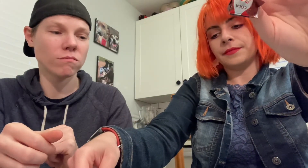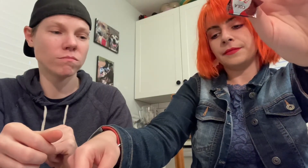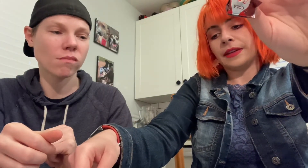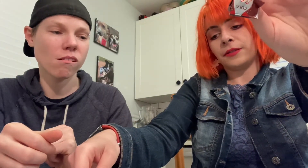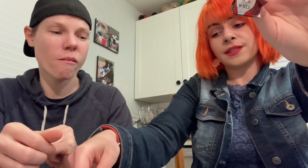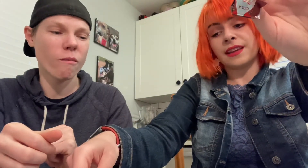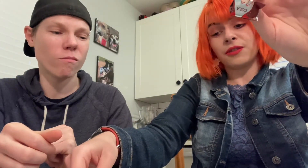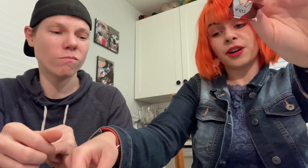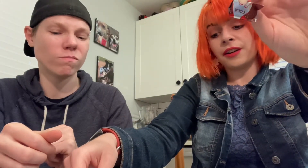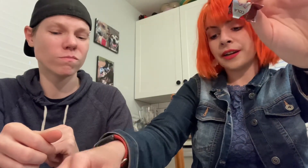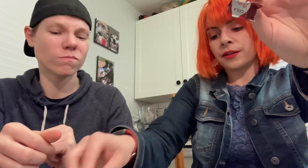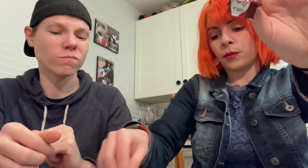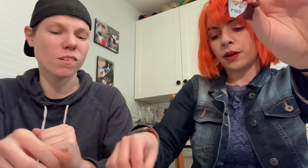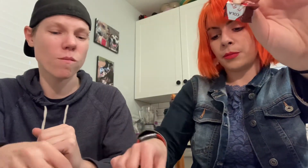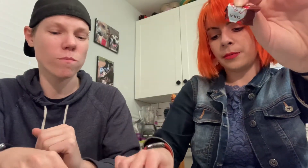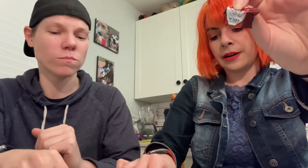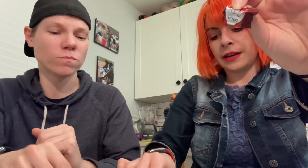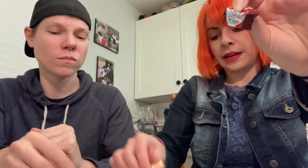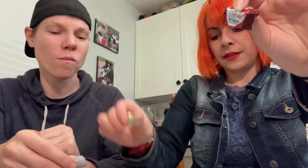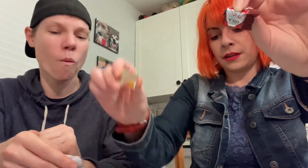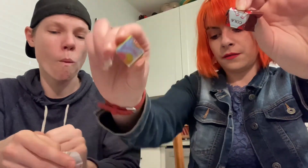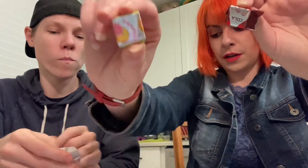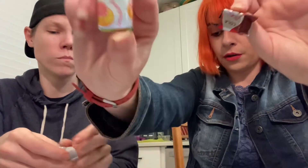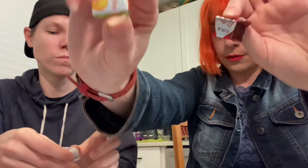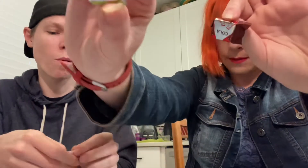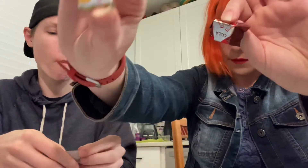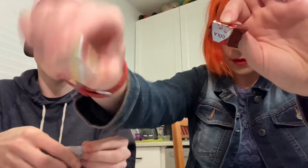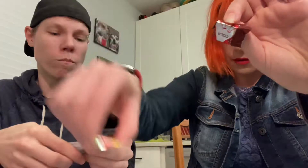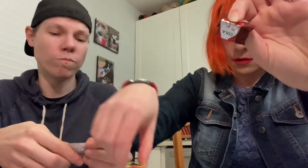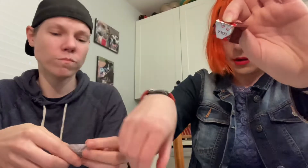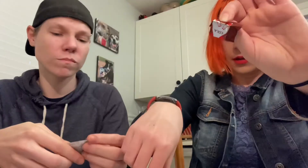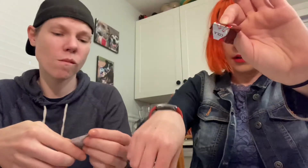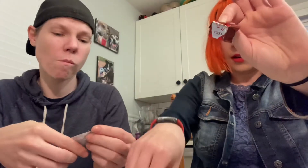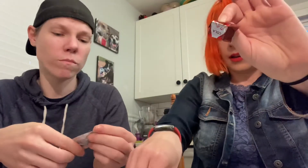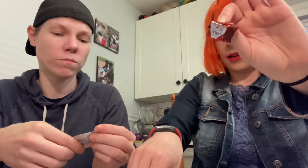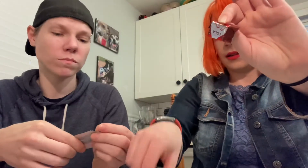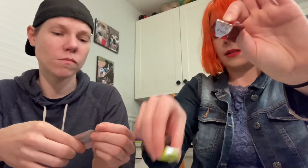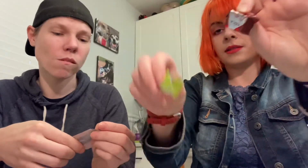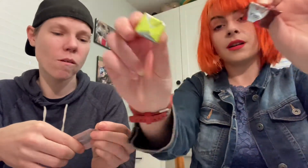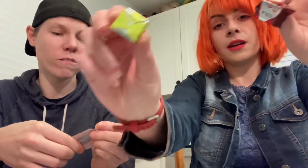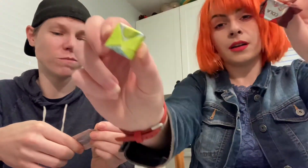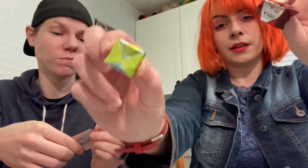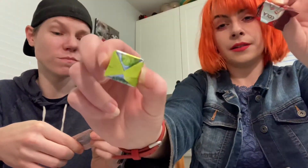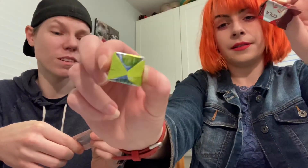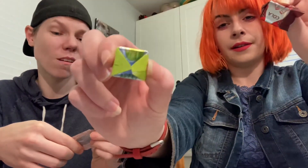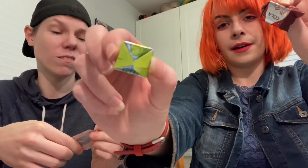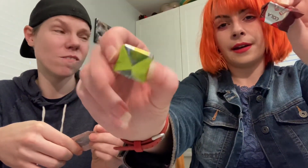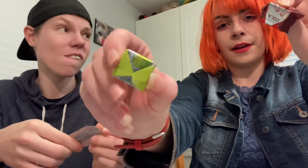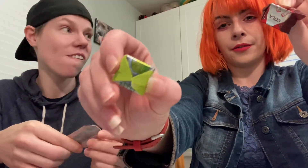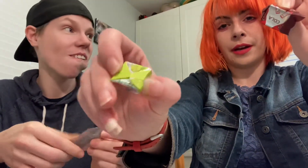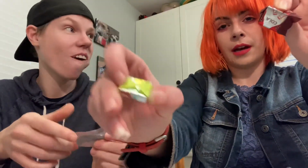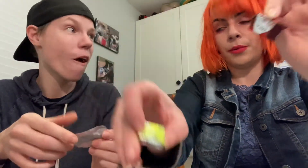It looks like either currant or blueberry. Then you've got a grapefruit and a green apple.